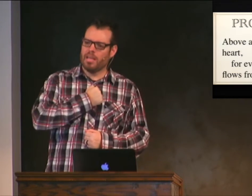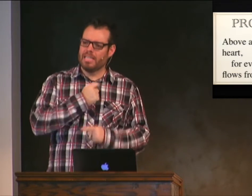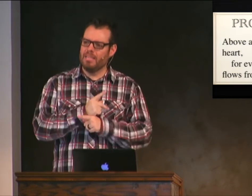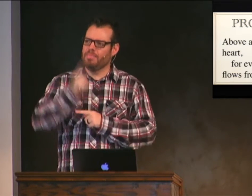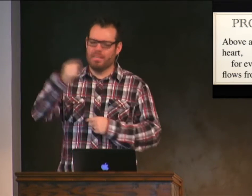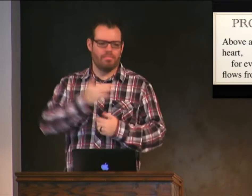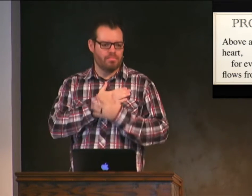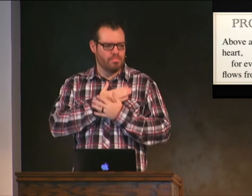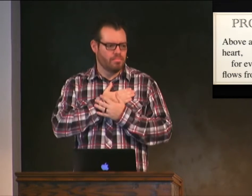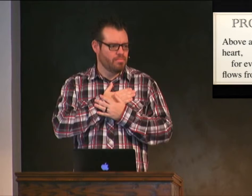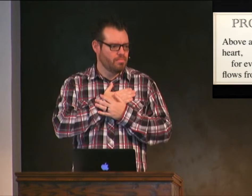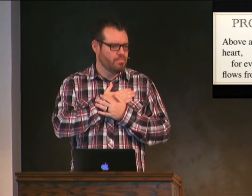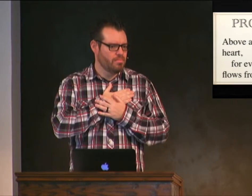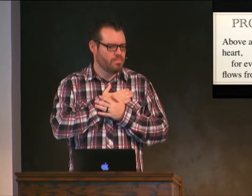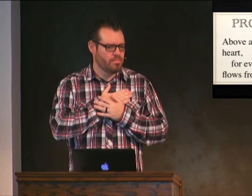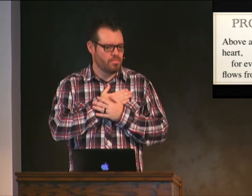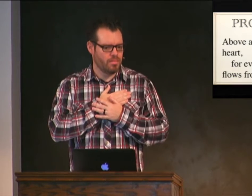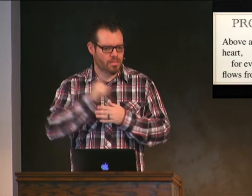So I keep him.